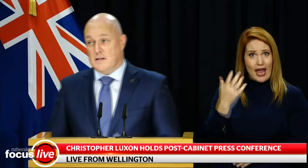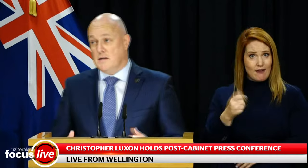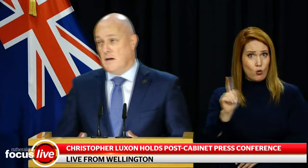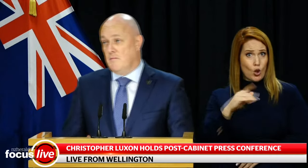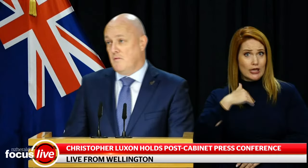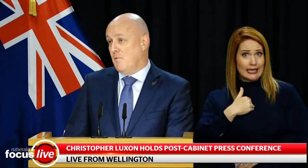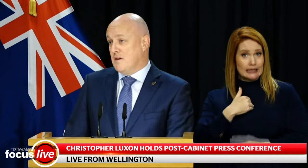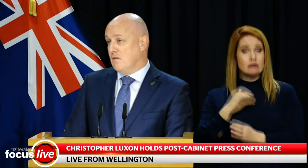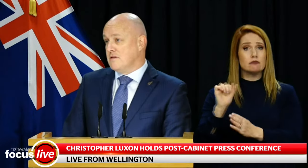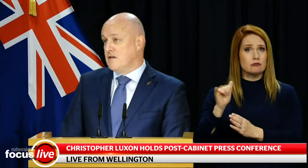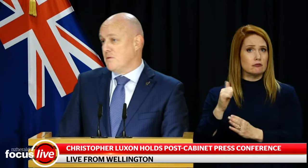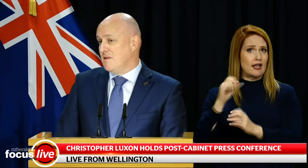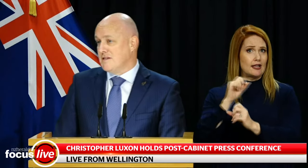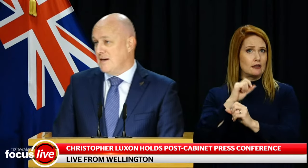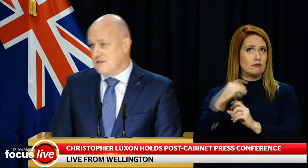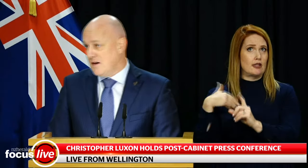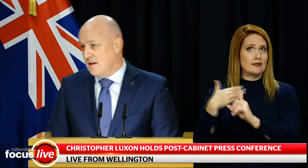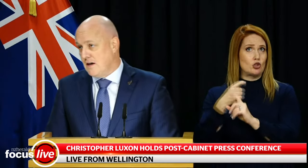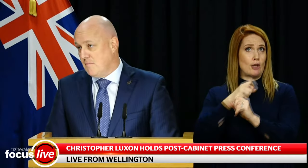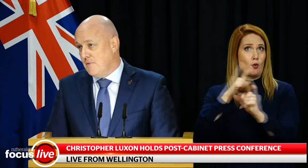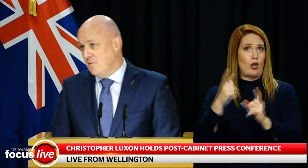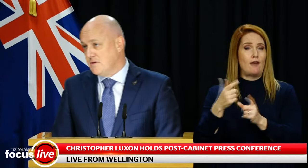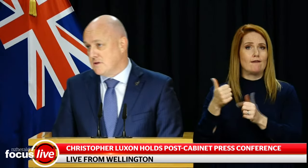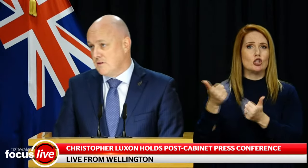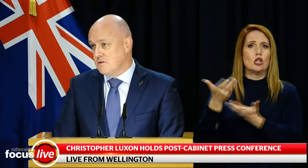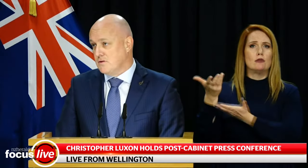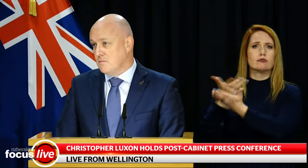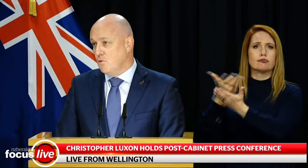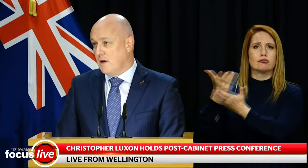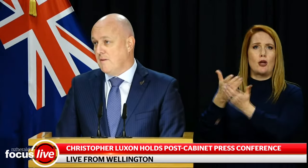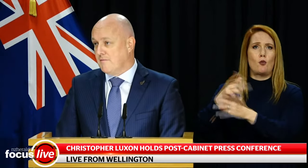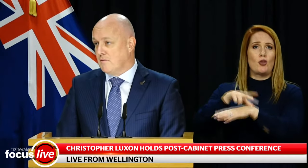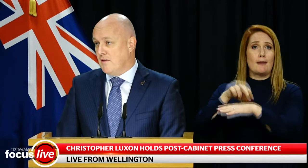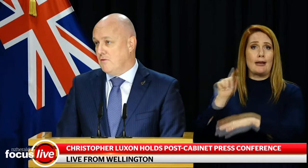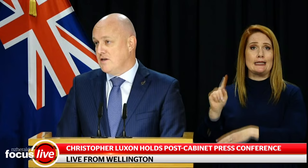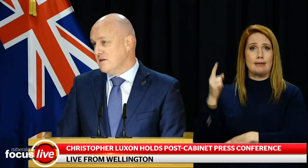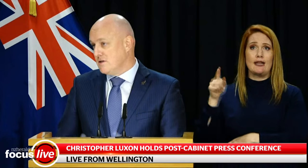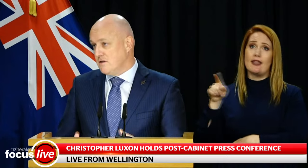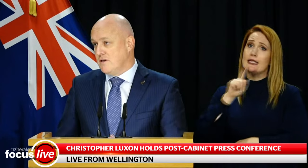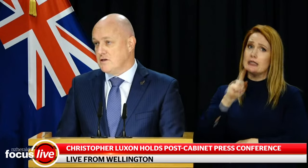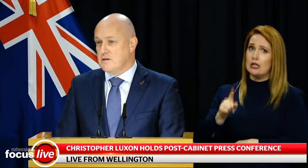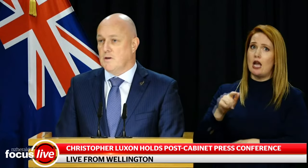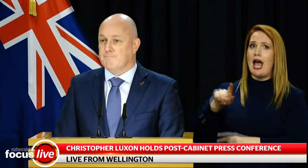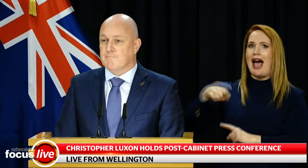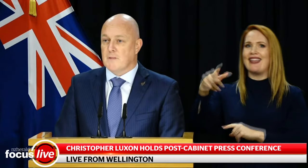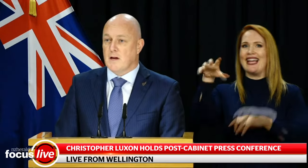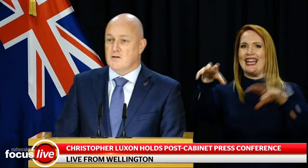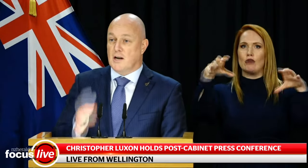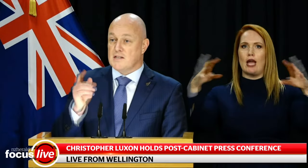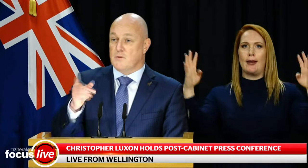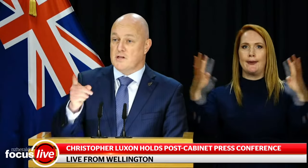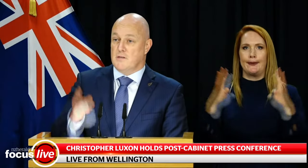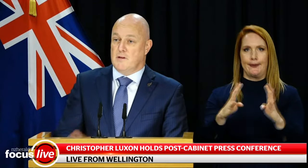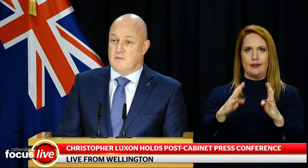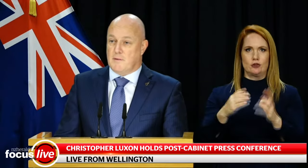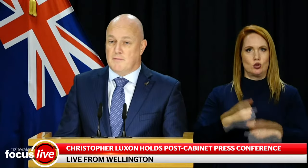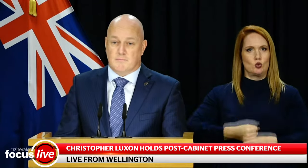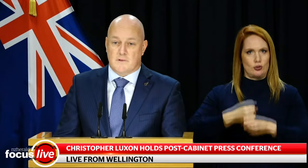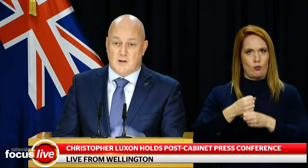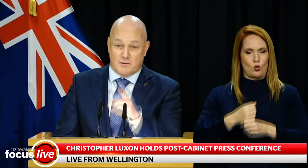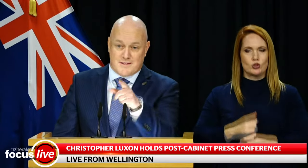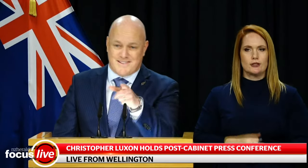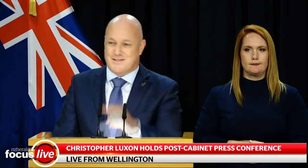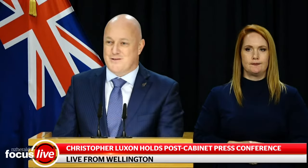I understand it, my conversation with the Minister last night, there was good support coming from other regions into the region as well.